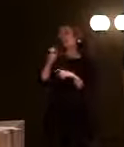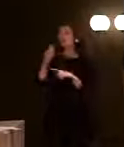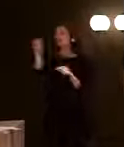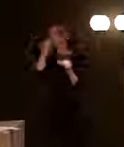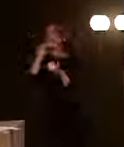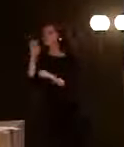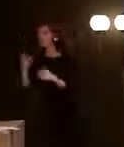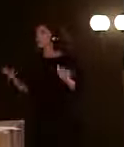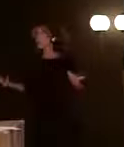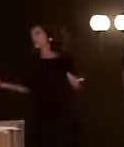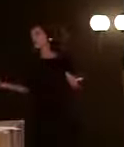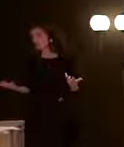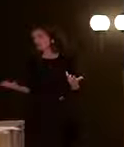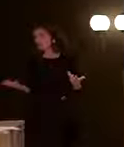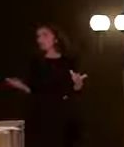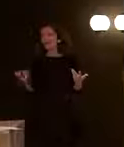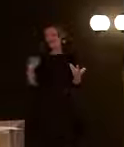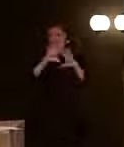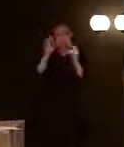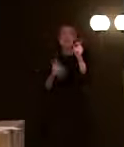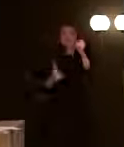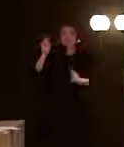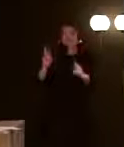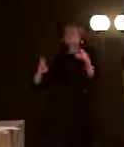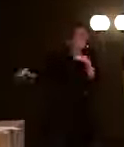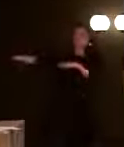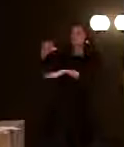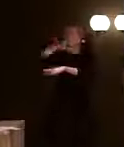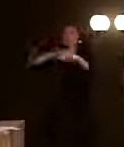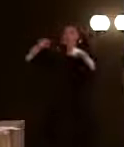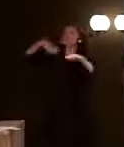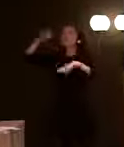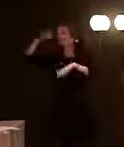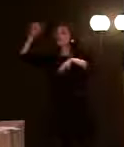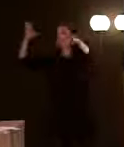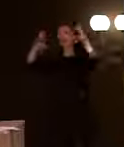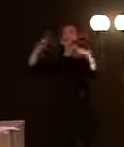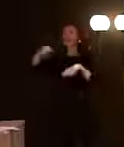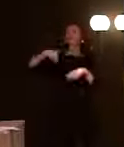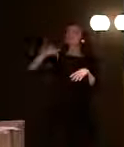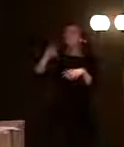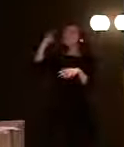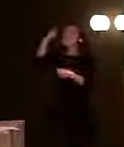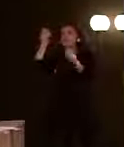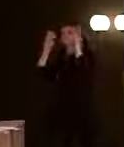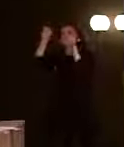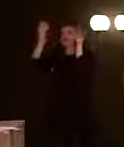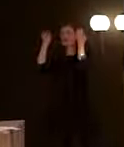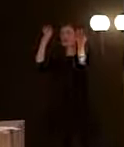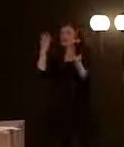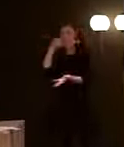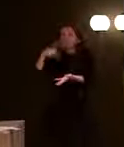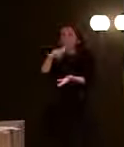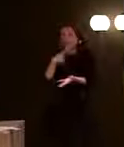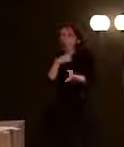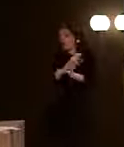student's imagination. So whatever they think is right is fine, but they will talk. And they might not have all the language at